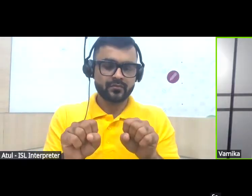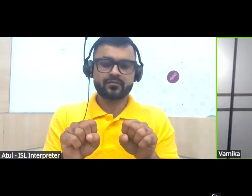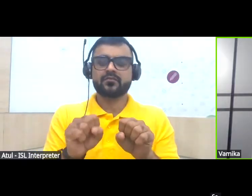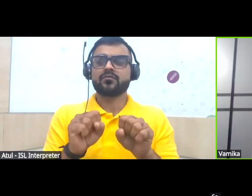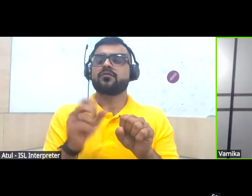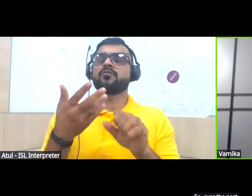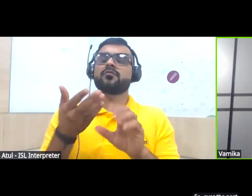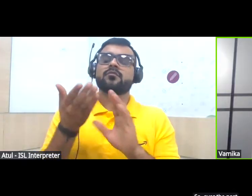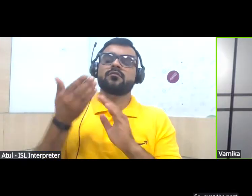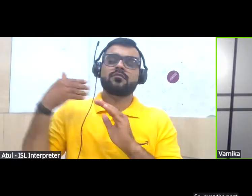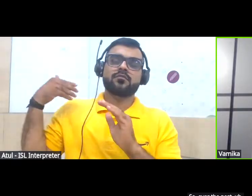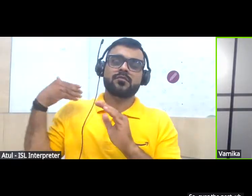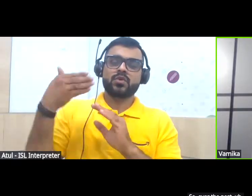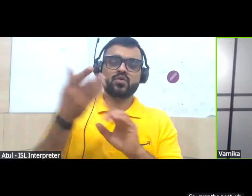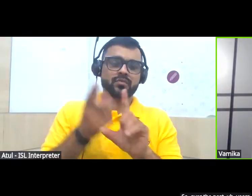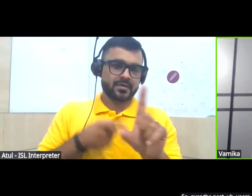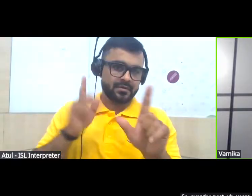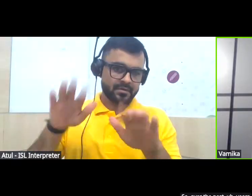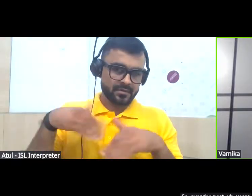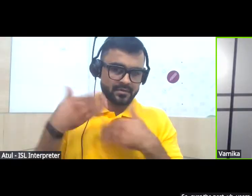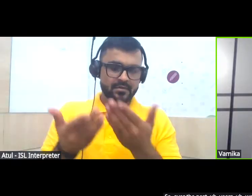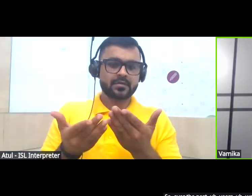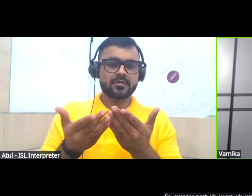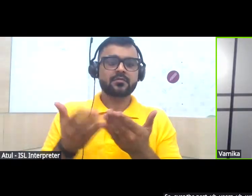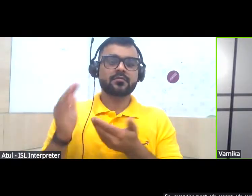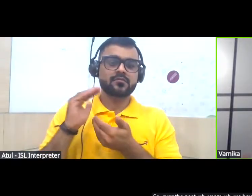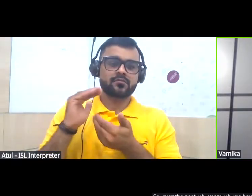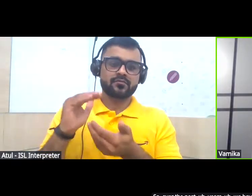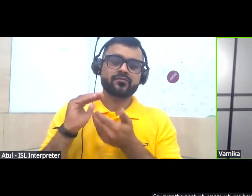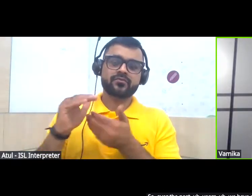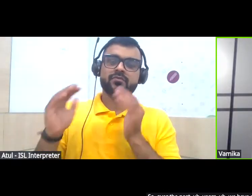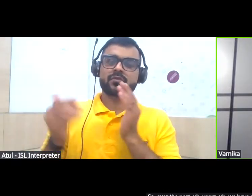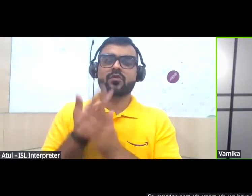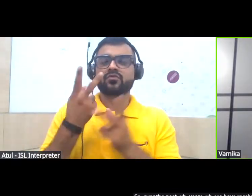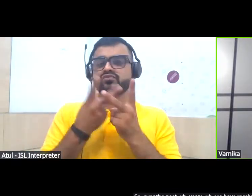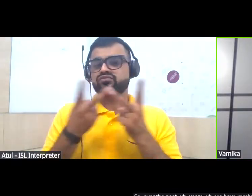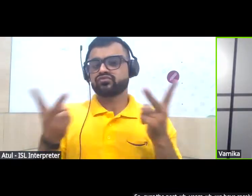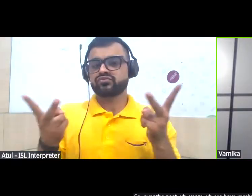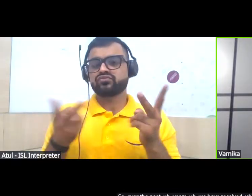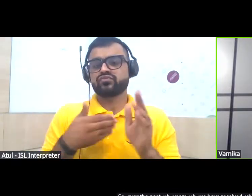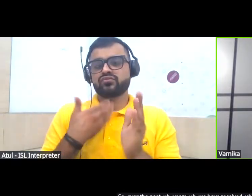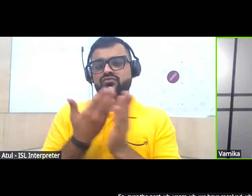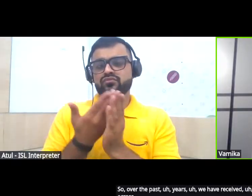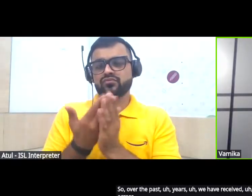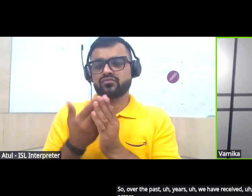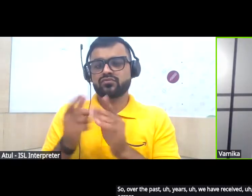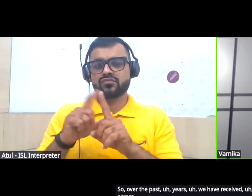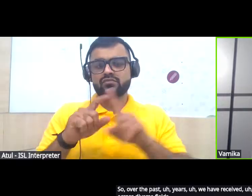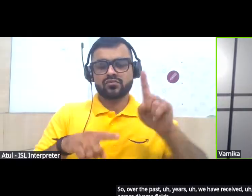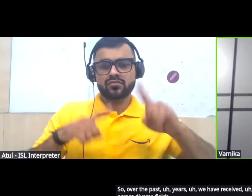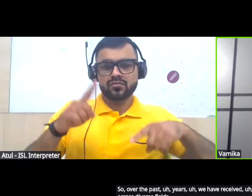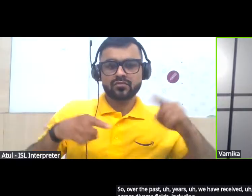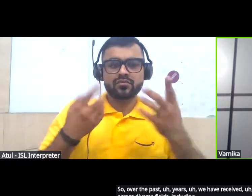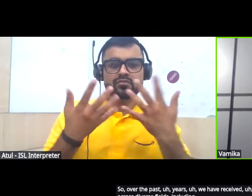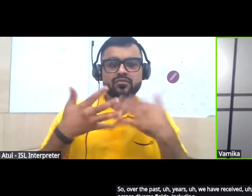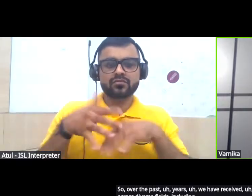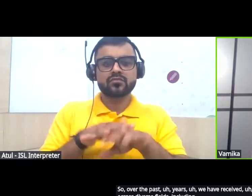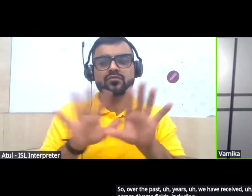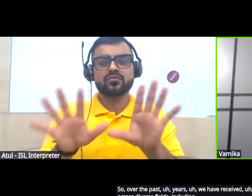the past years, we have received numerous applications across diverse fields,